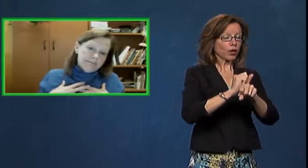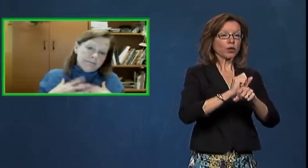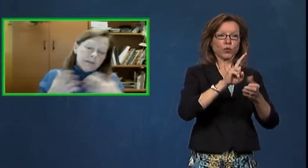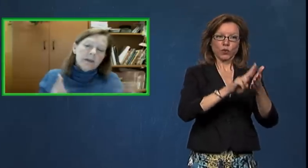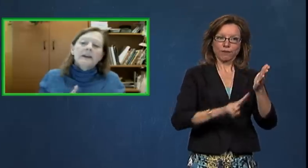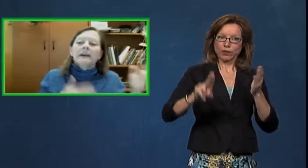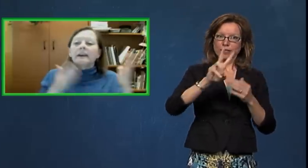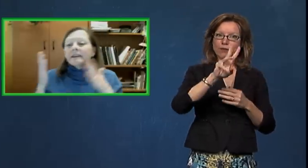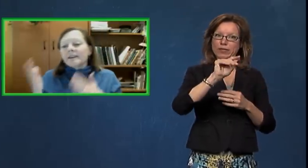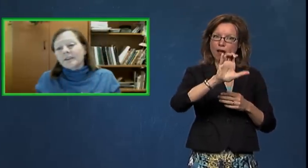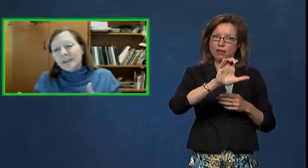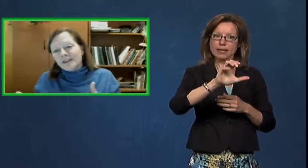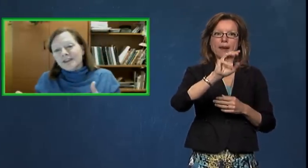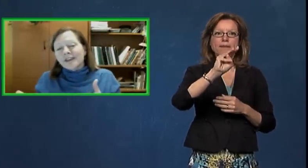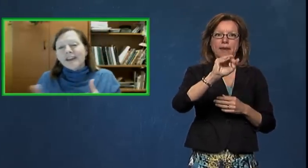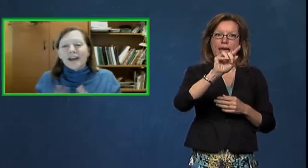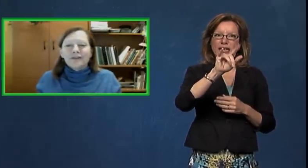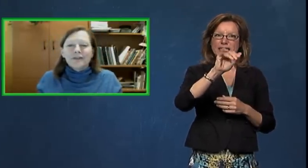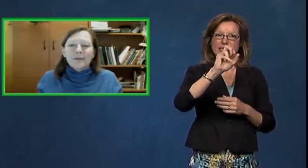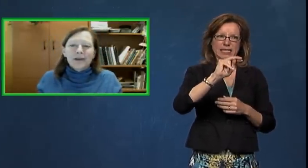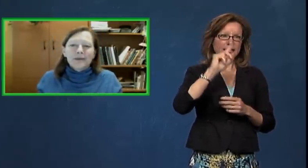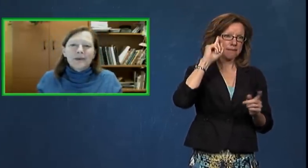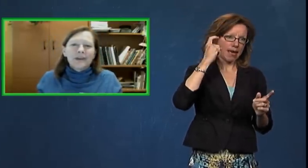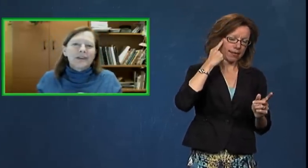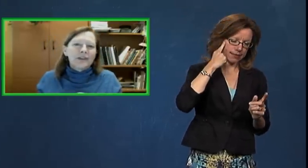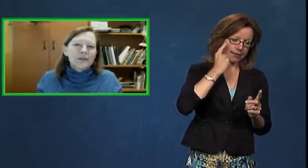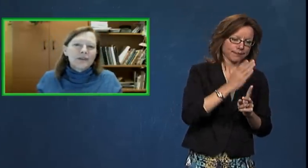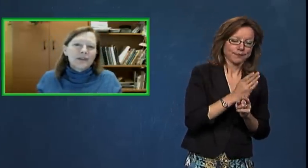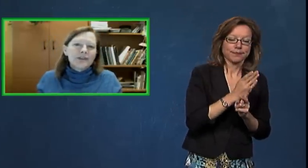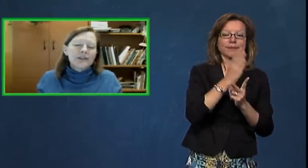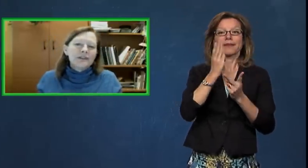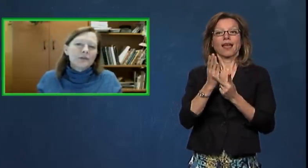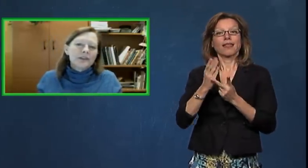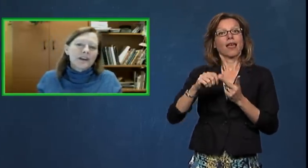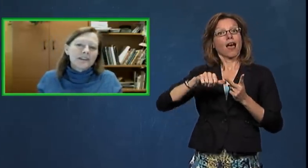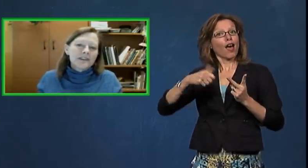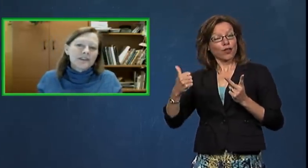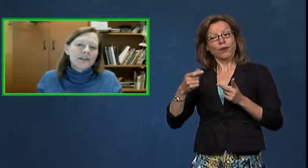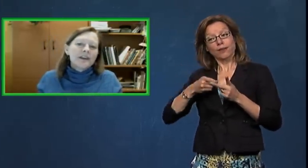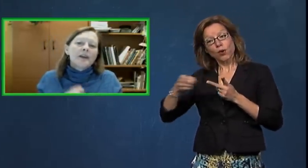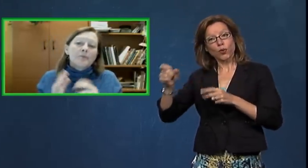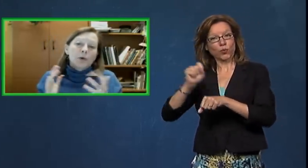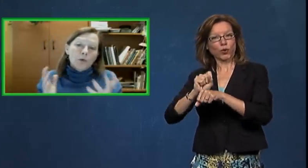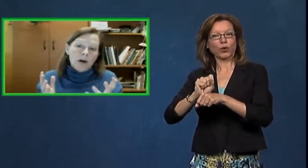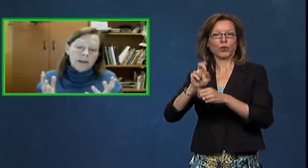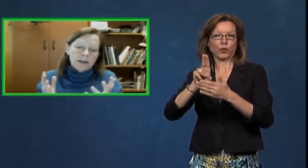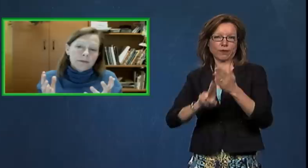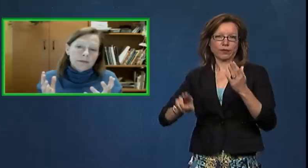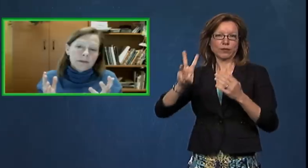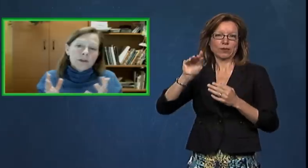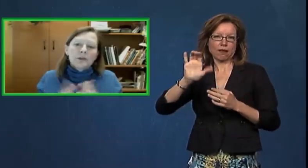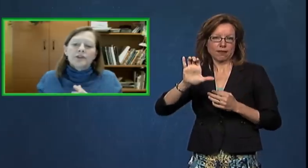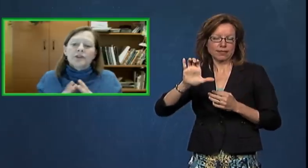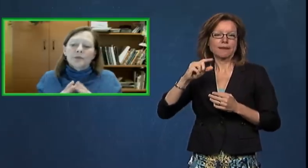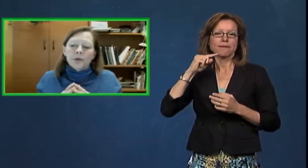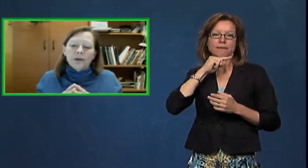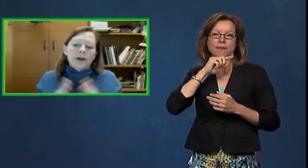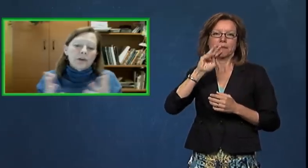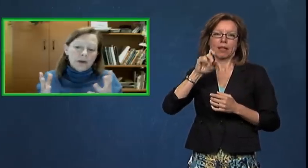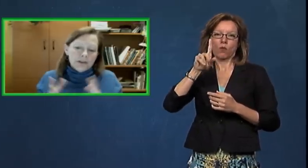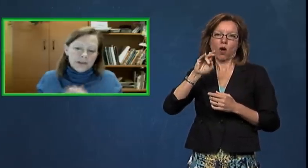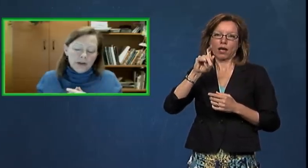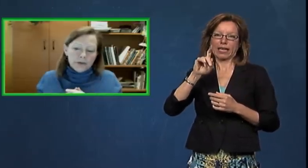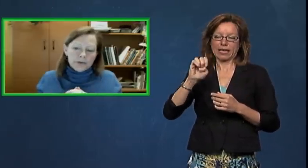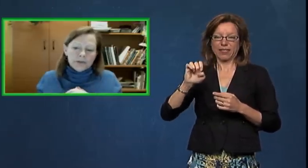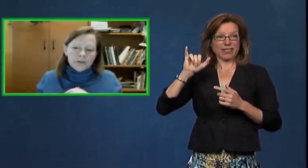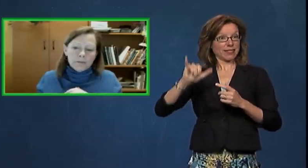Wisconsin-Madison, and this half of my career at the University of Wisconsin-Milwaukee, which is where our